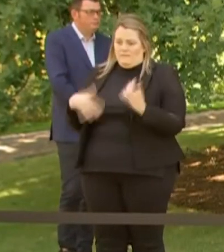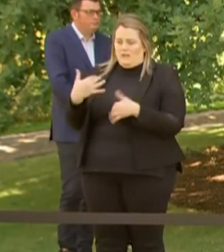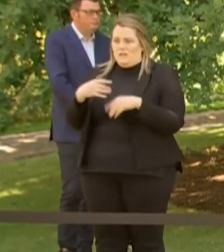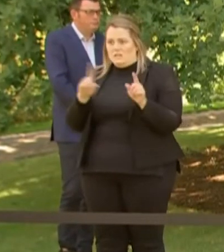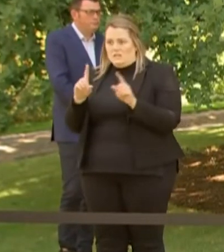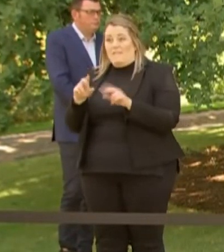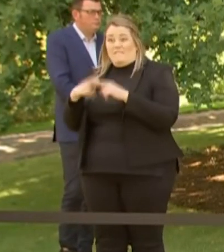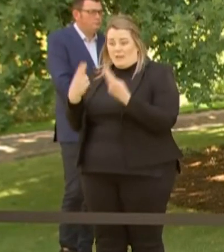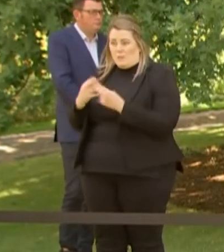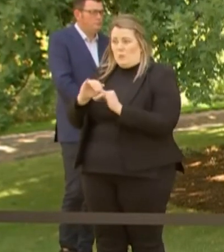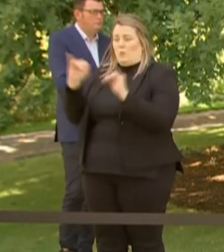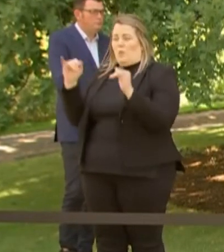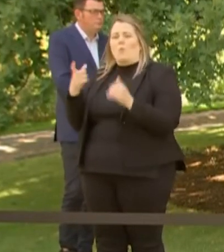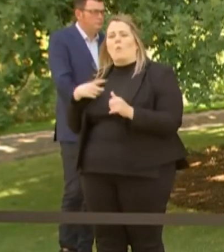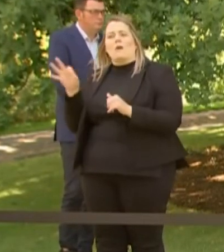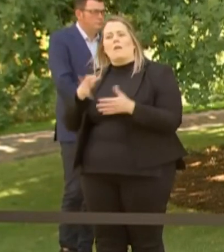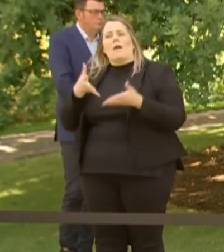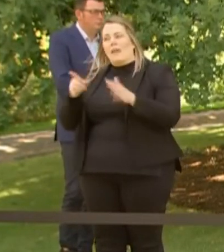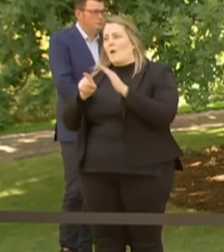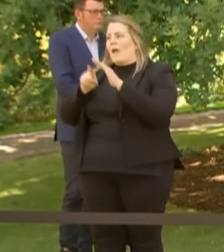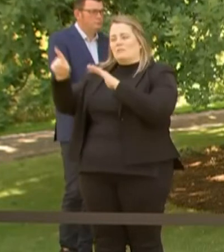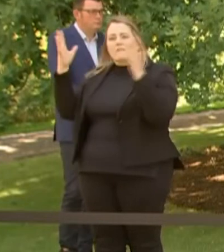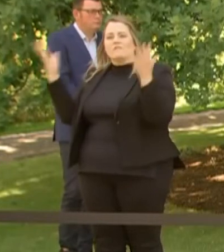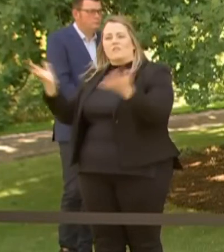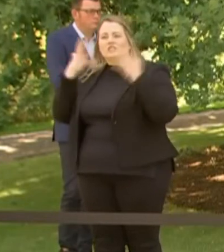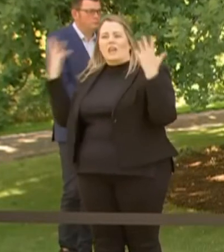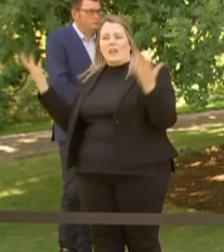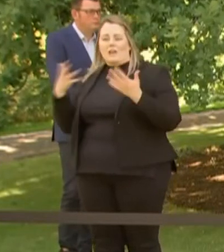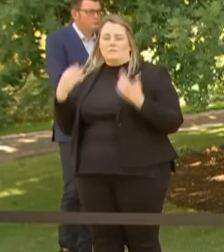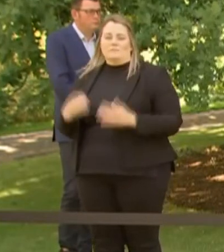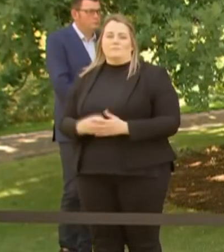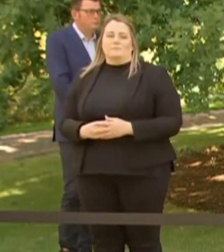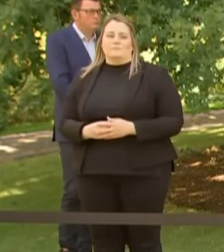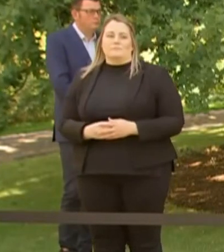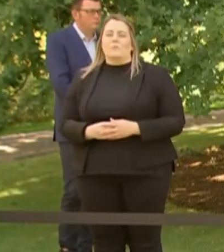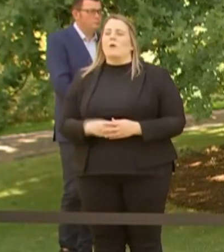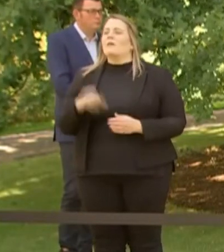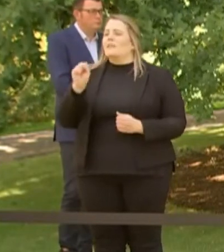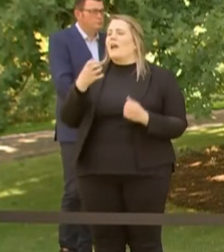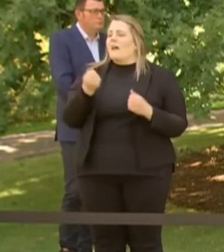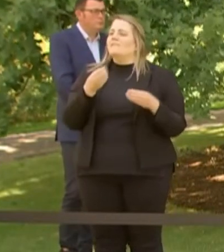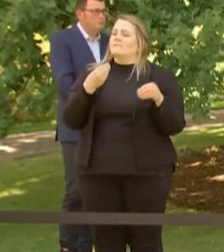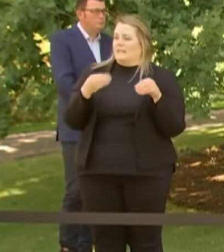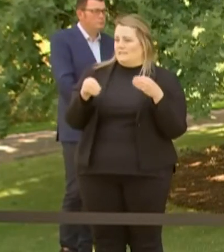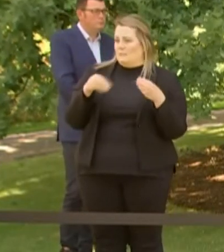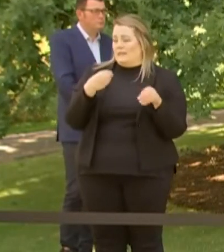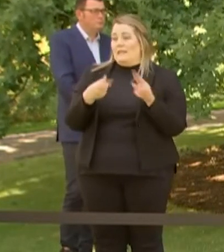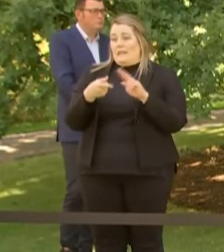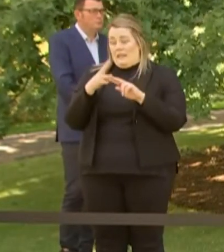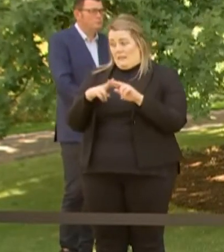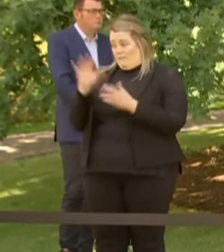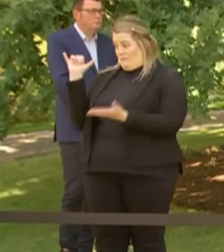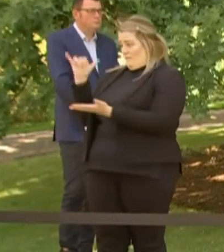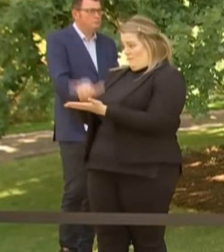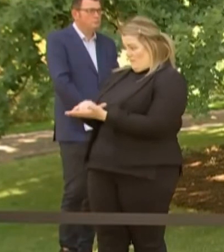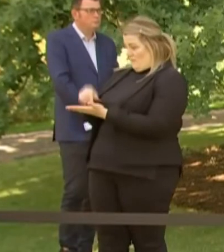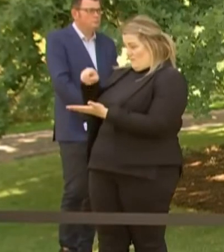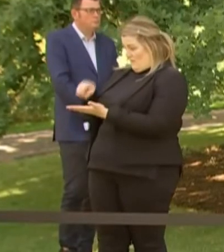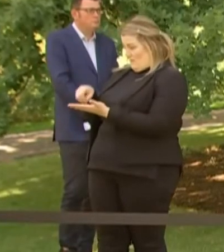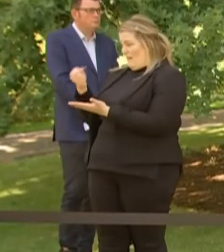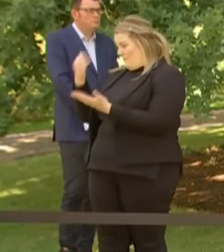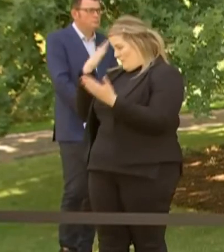So there is obviously ability for people on compassionate and mental health grounds to be able to seek an exemption through the